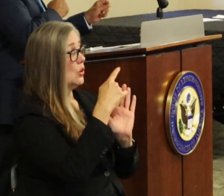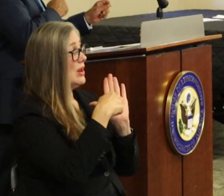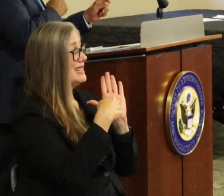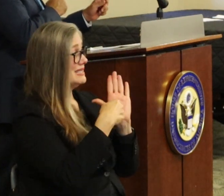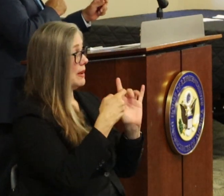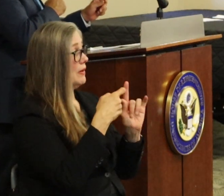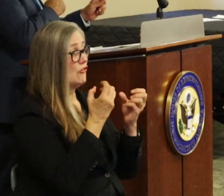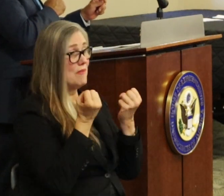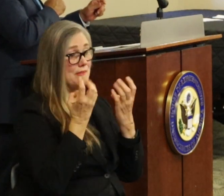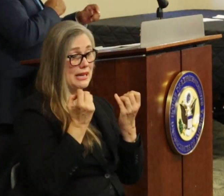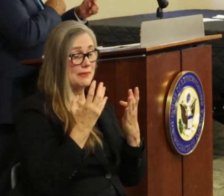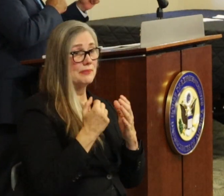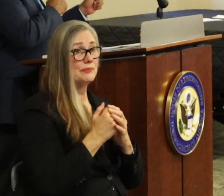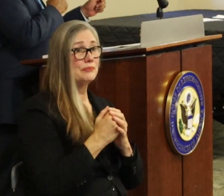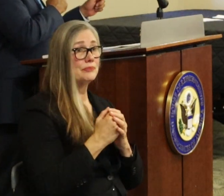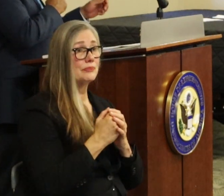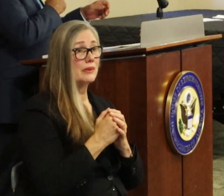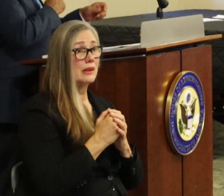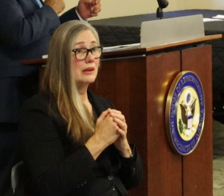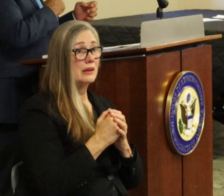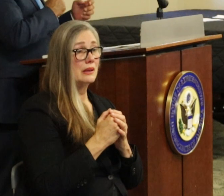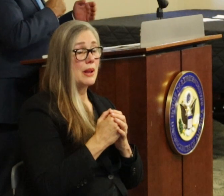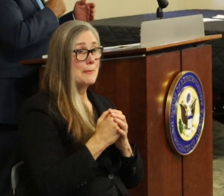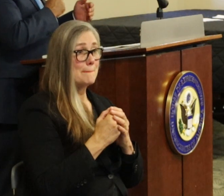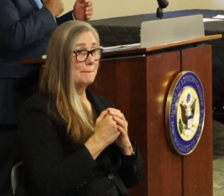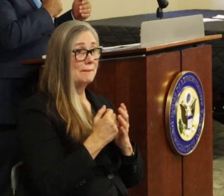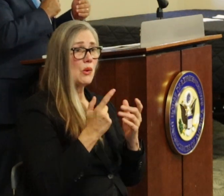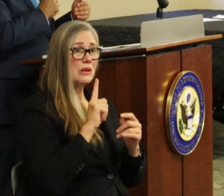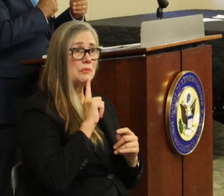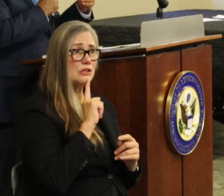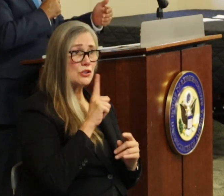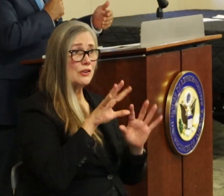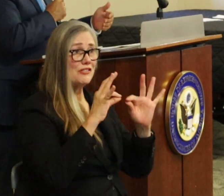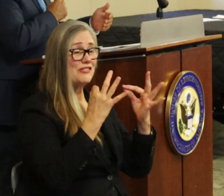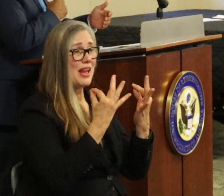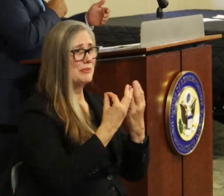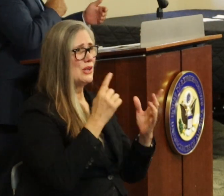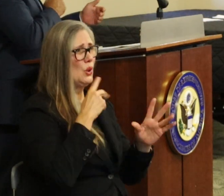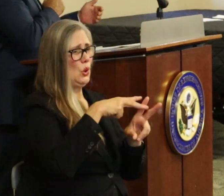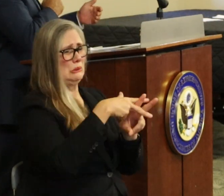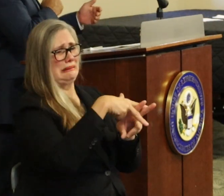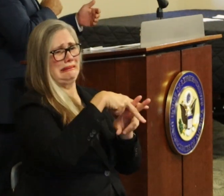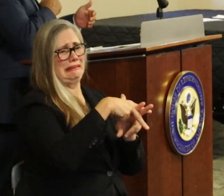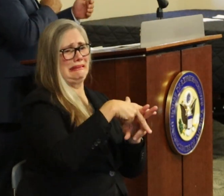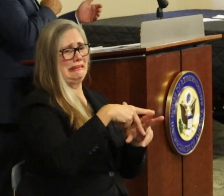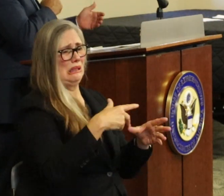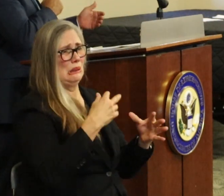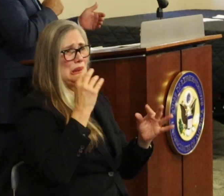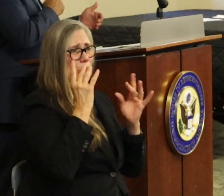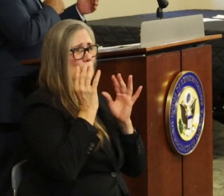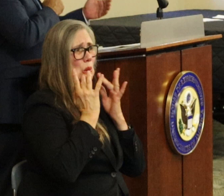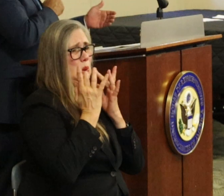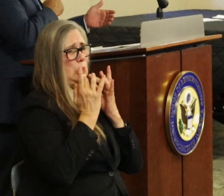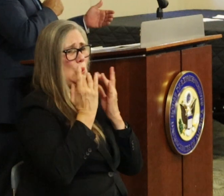many. There's also us making sure that our families that are on the cusp of becoming homeless or need